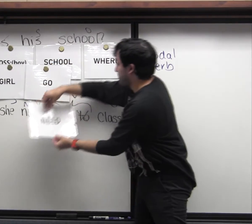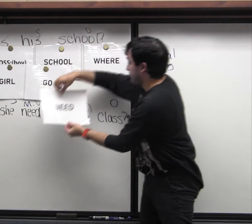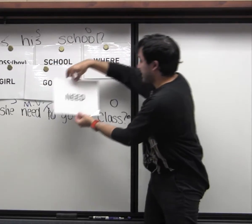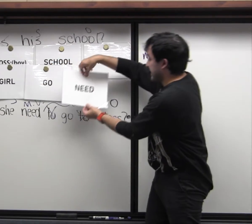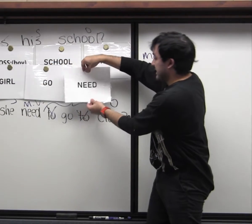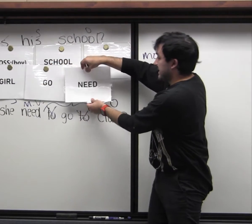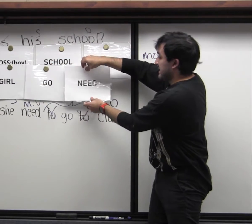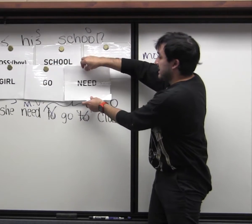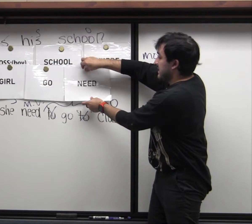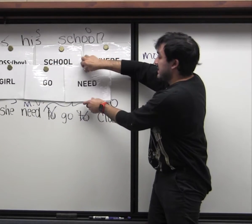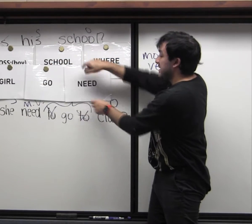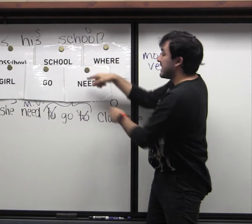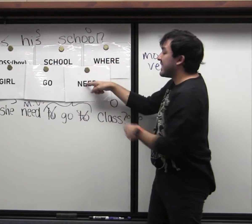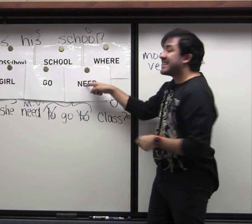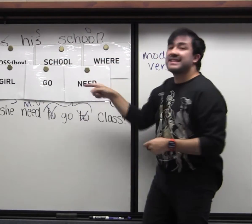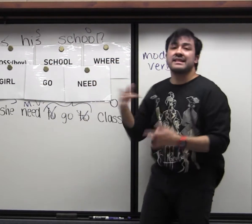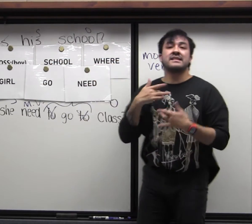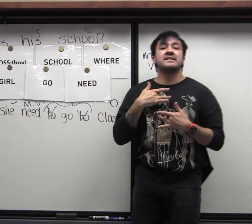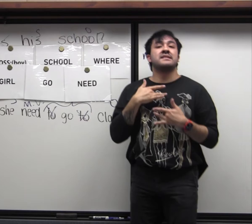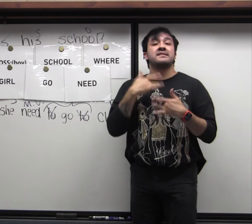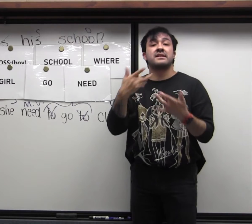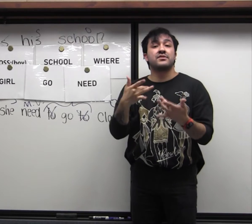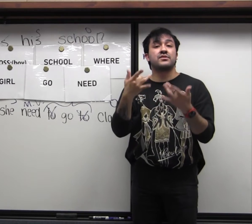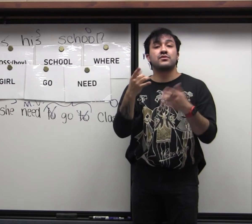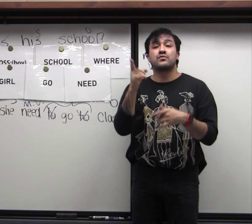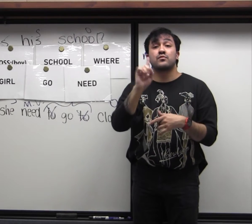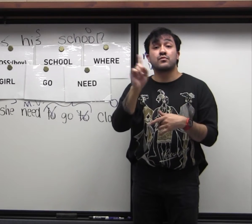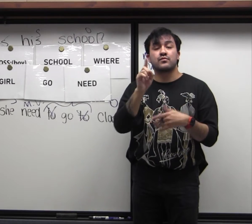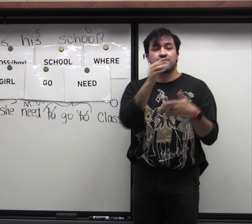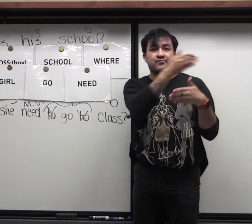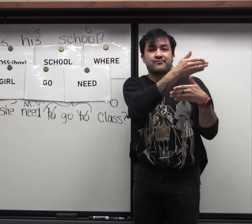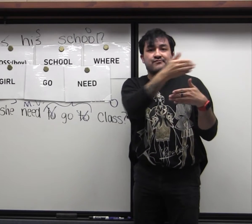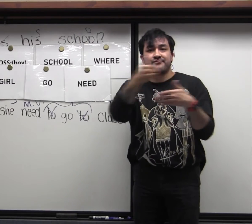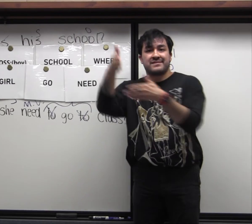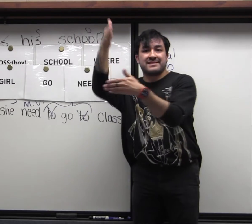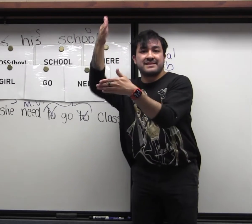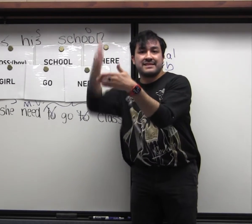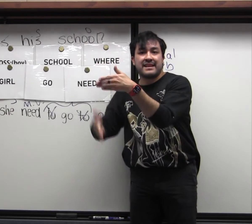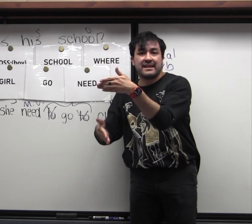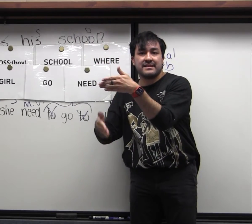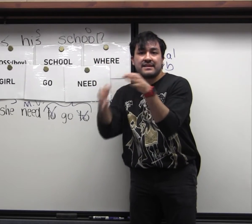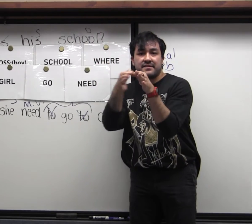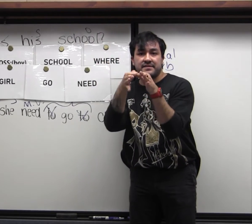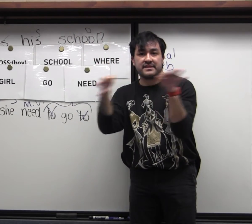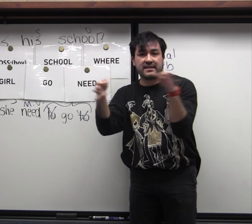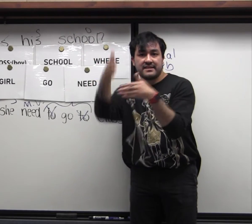So that's going to go after the go. And typically, modal verbs go at the end of a